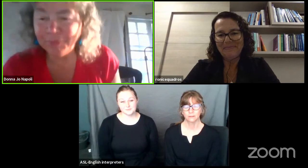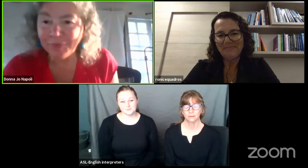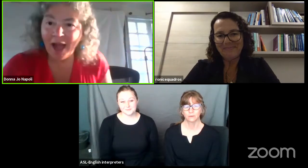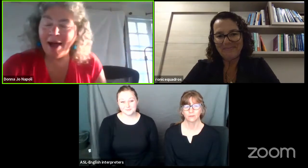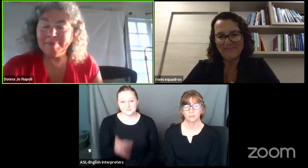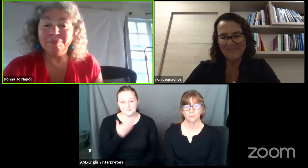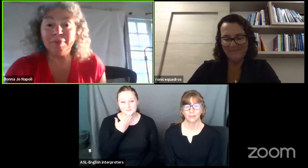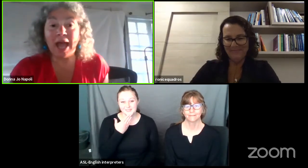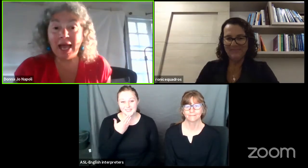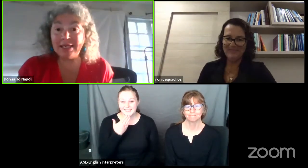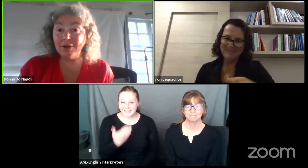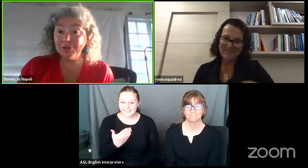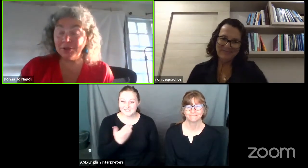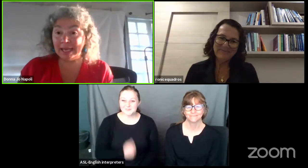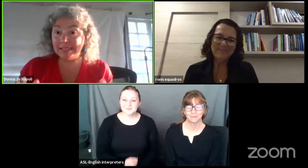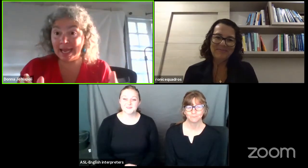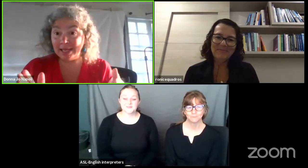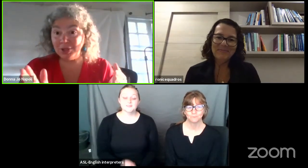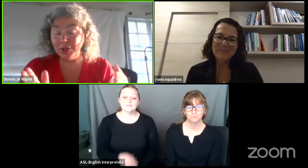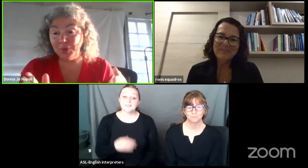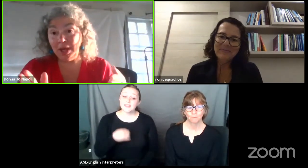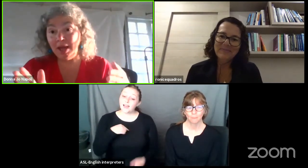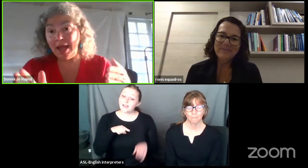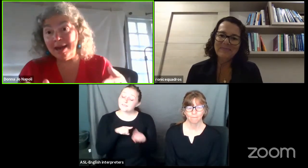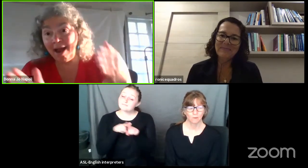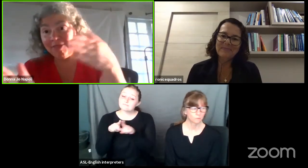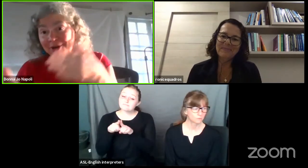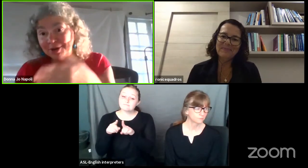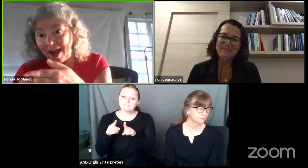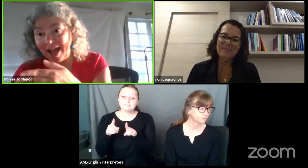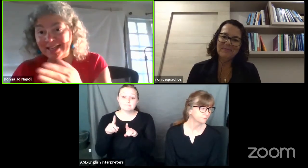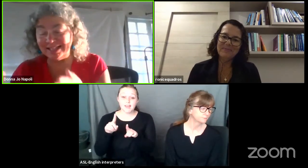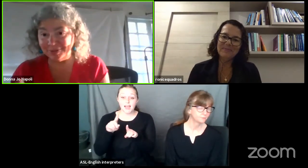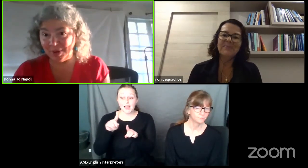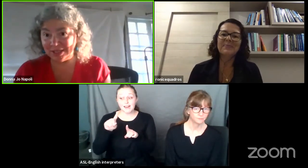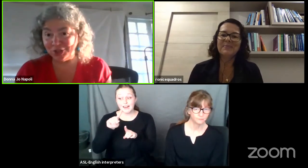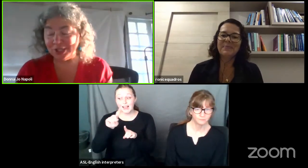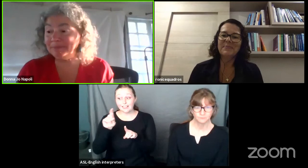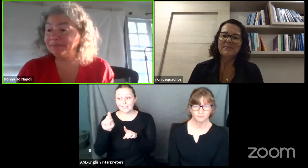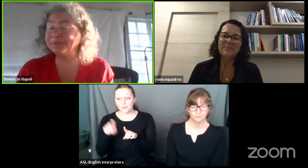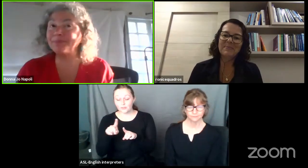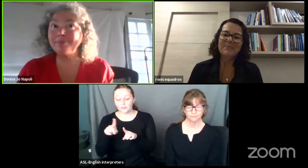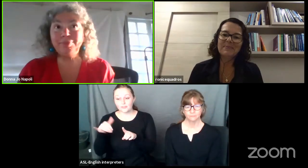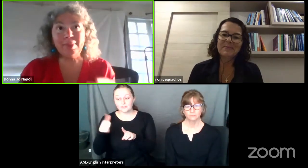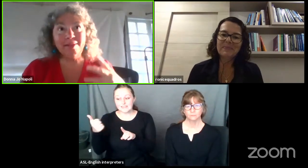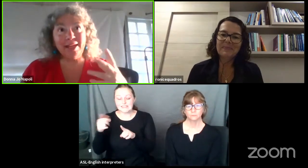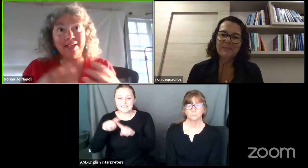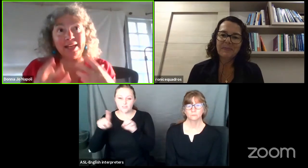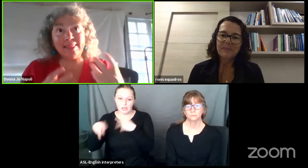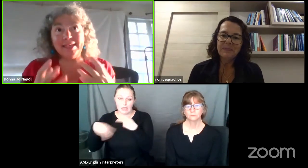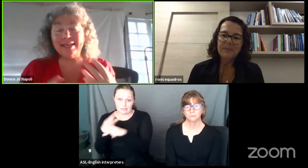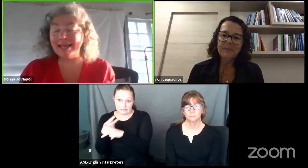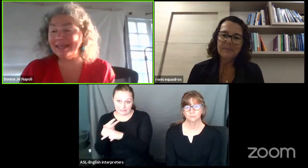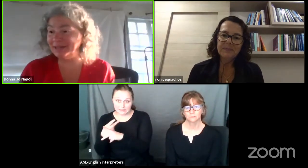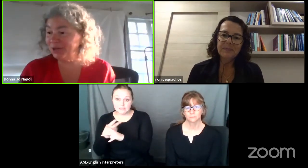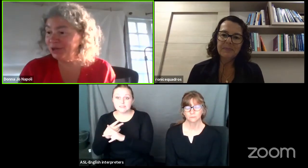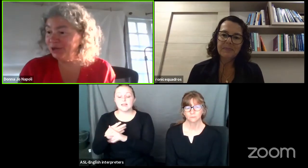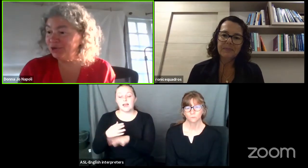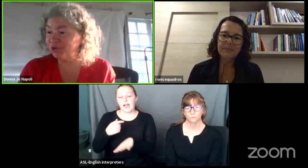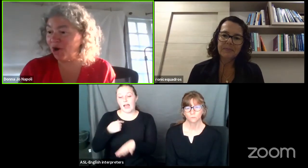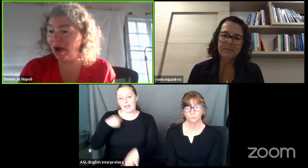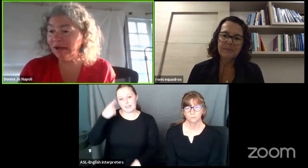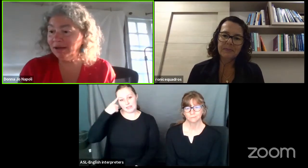Thank you. I'd also like to ask you another kind of question that I think I